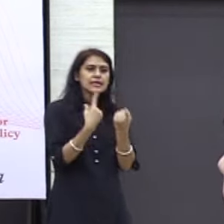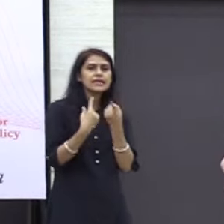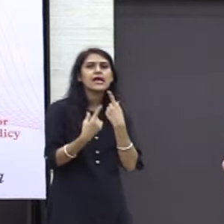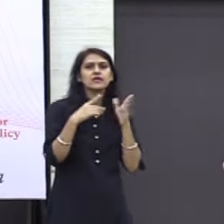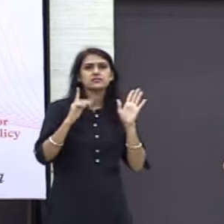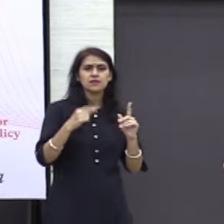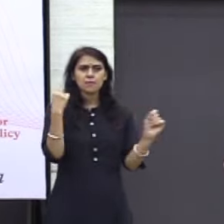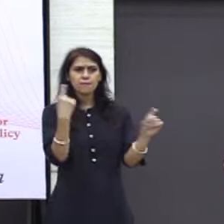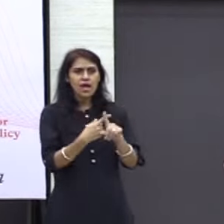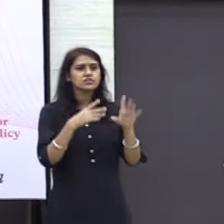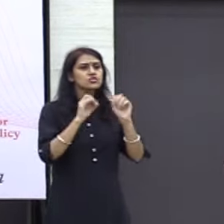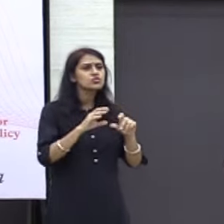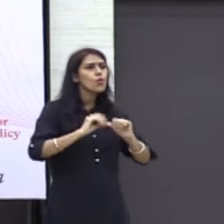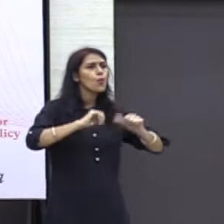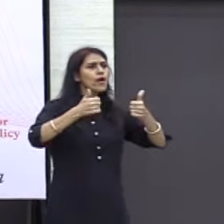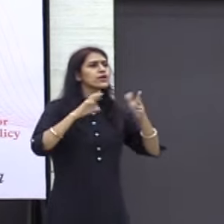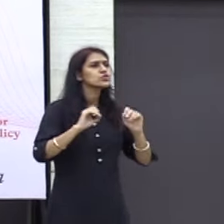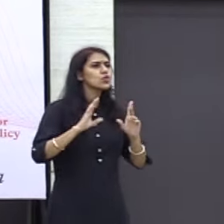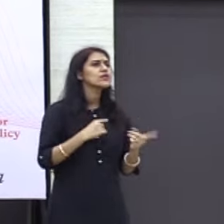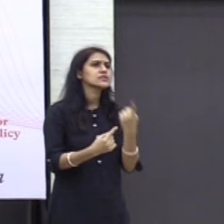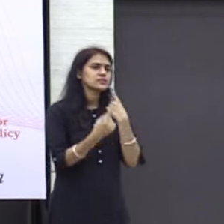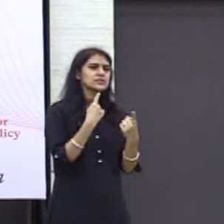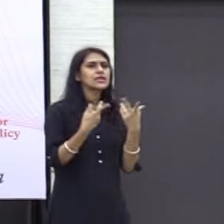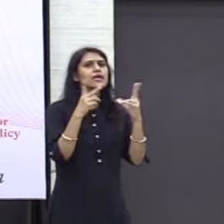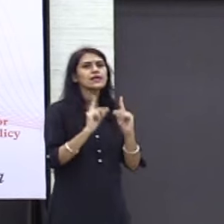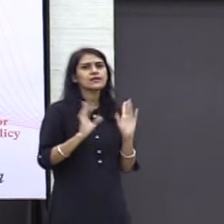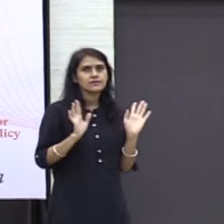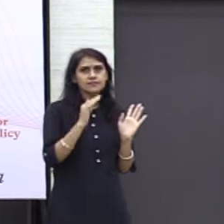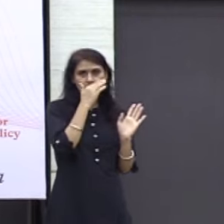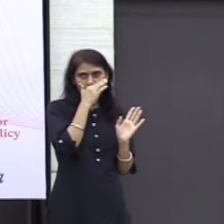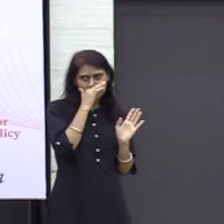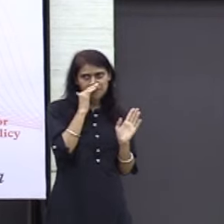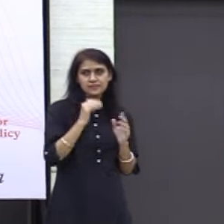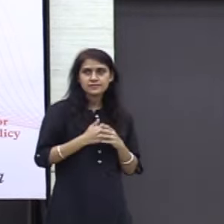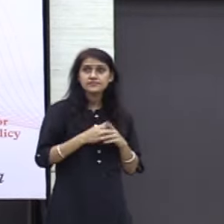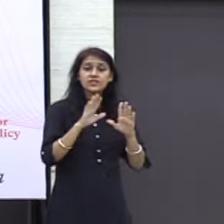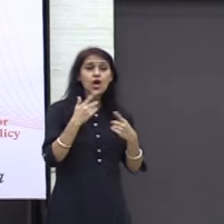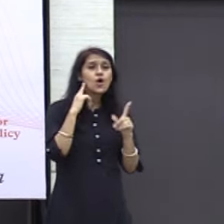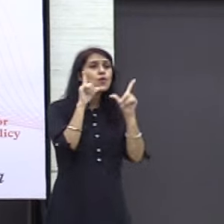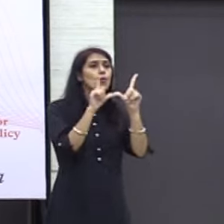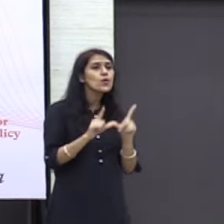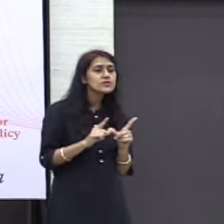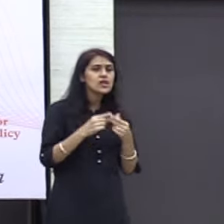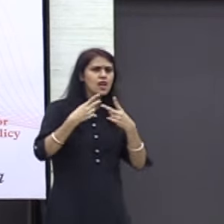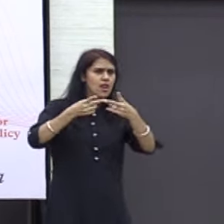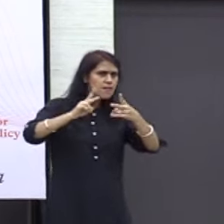the whole purpose of cross-examination is to figure out how the witness is